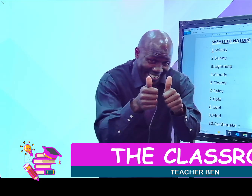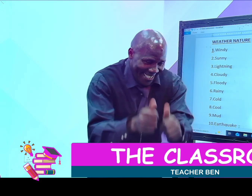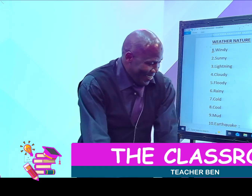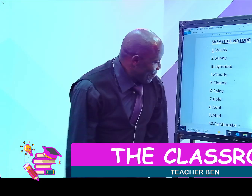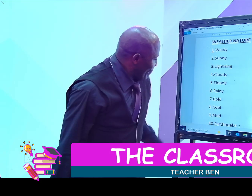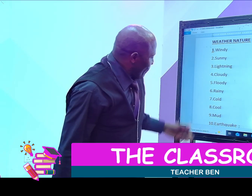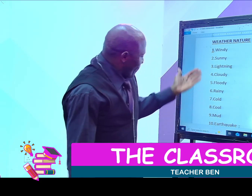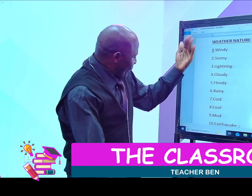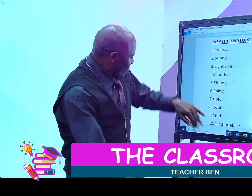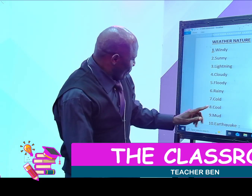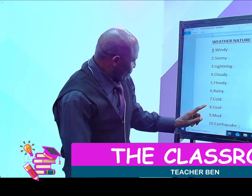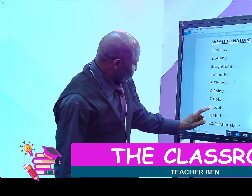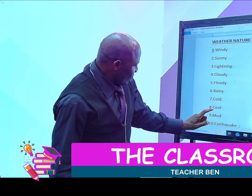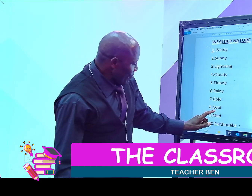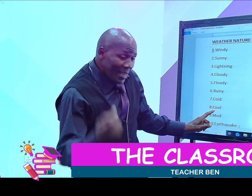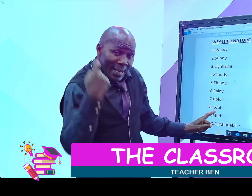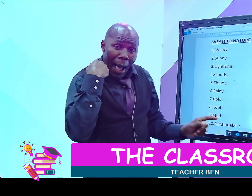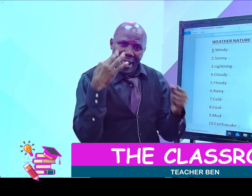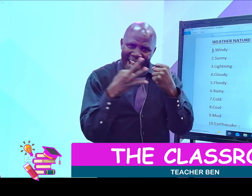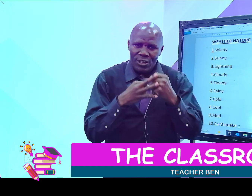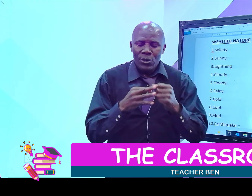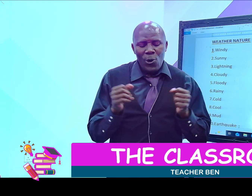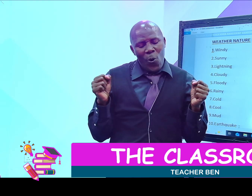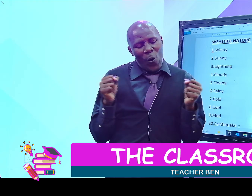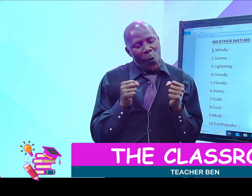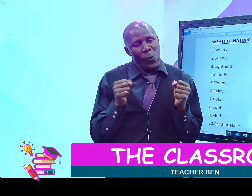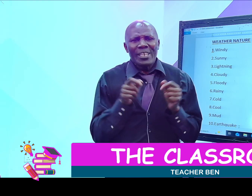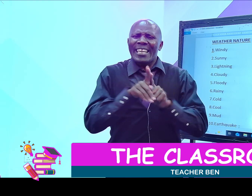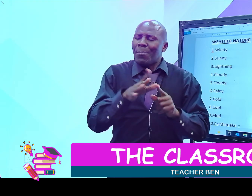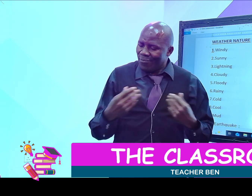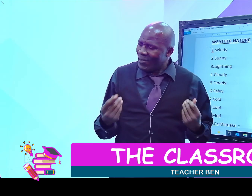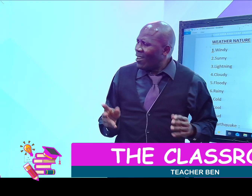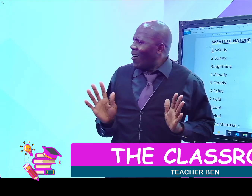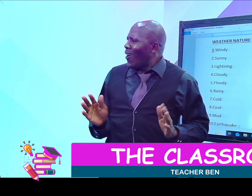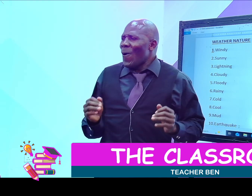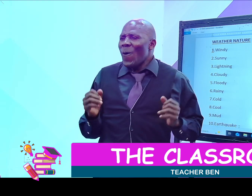That is why we sign it that way. Number 8, cool.